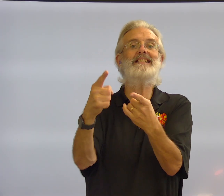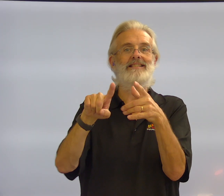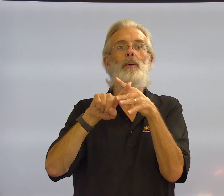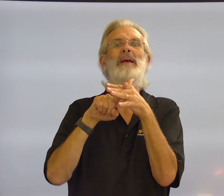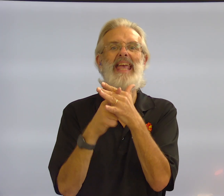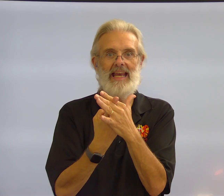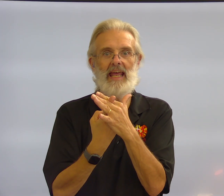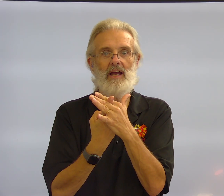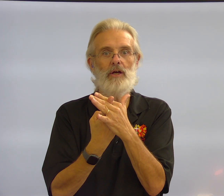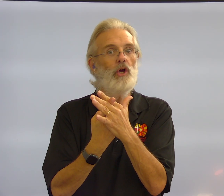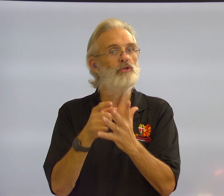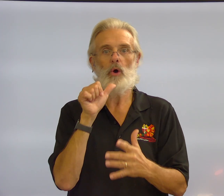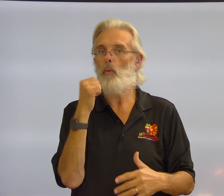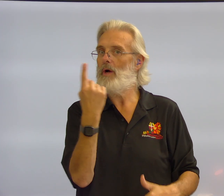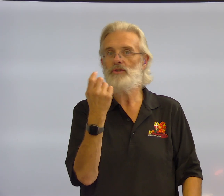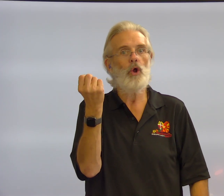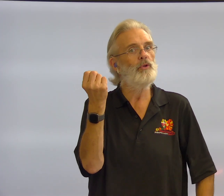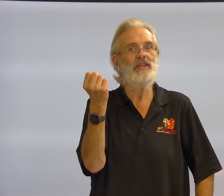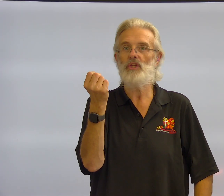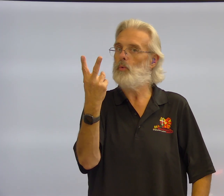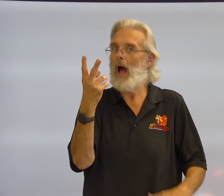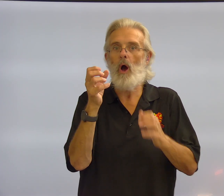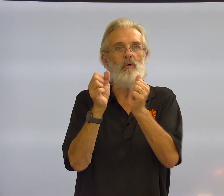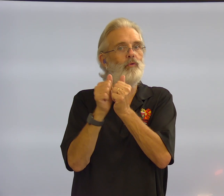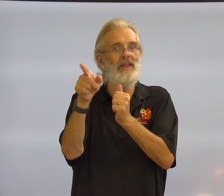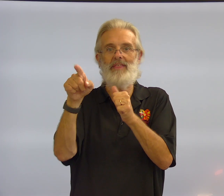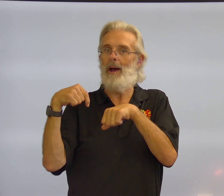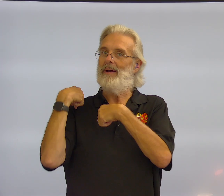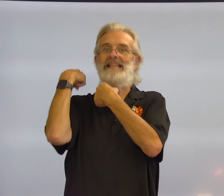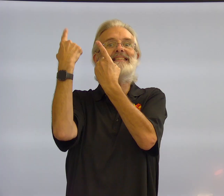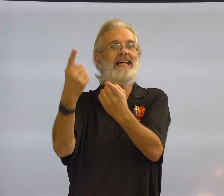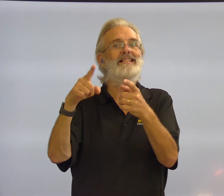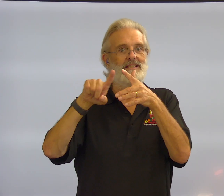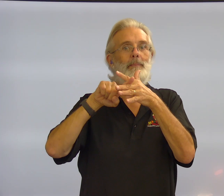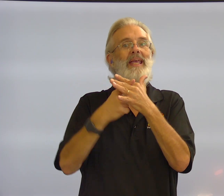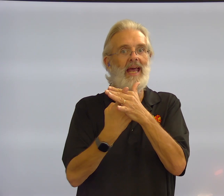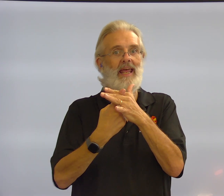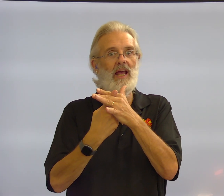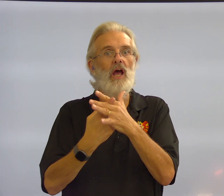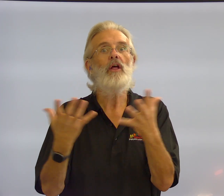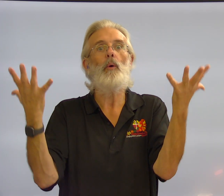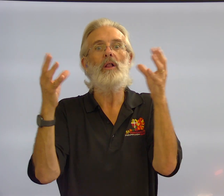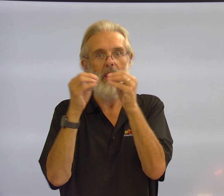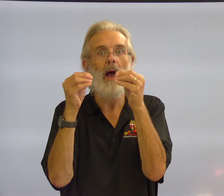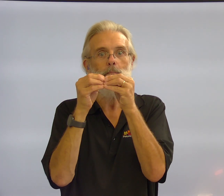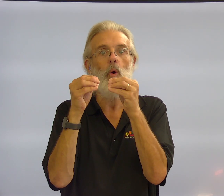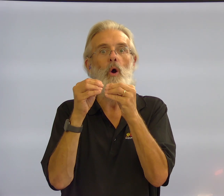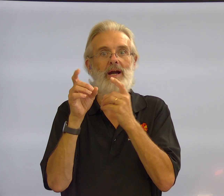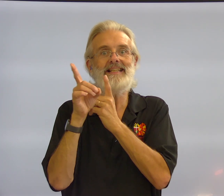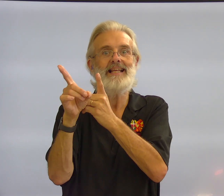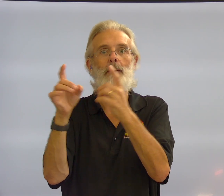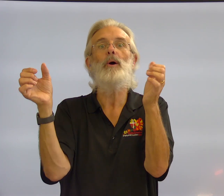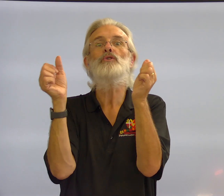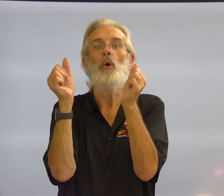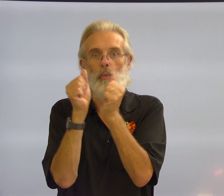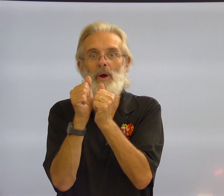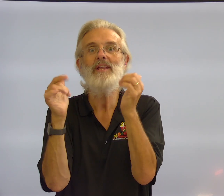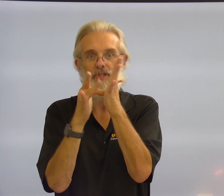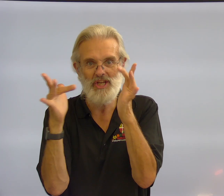the beginning. So it wasn't only the 12 with them since the beginning. There were a lot more disciples with